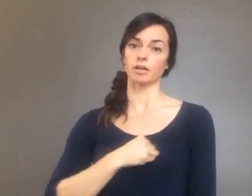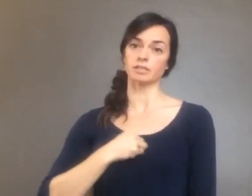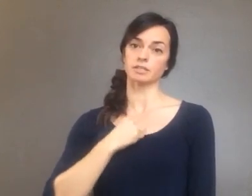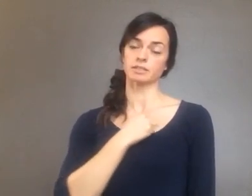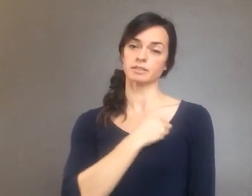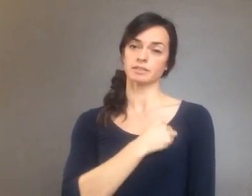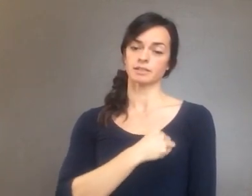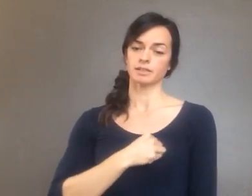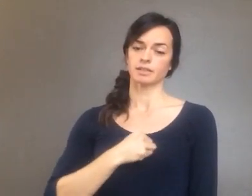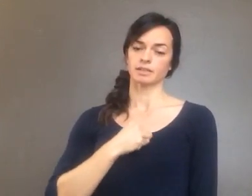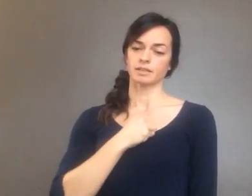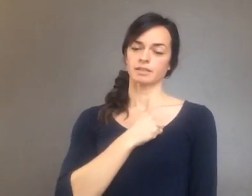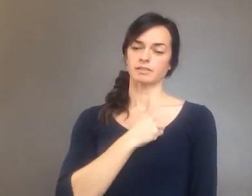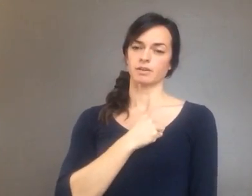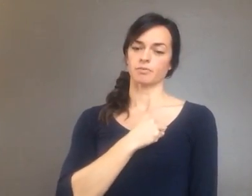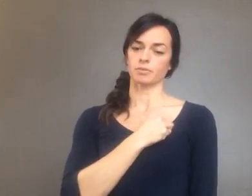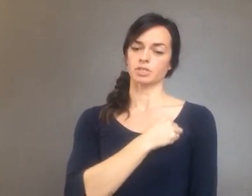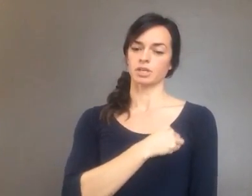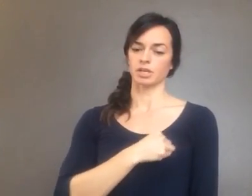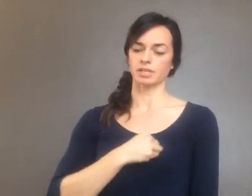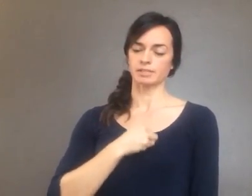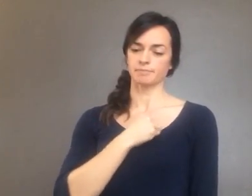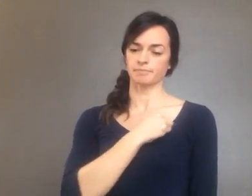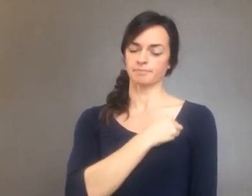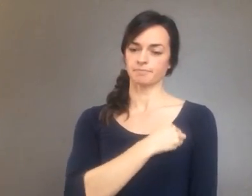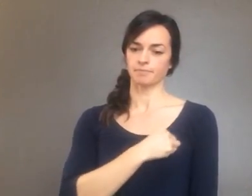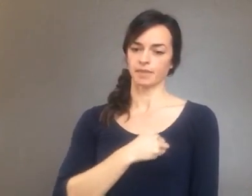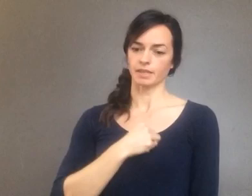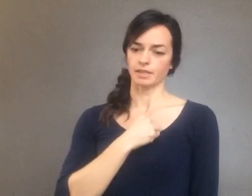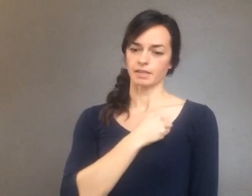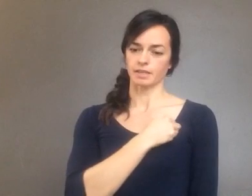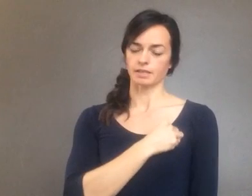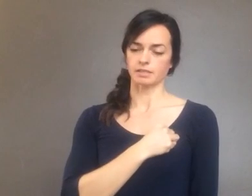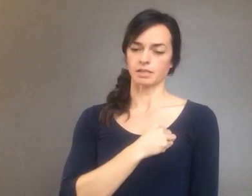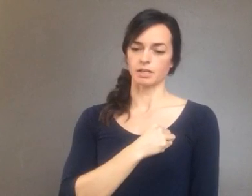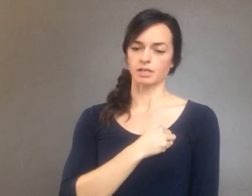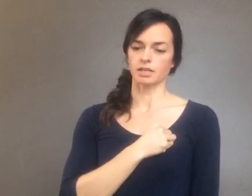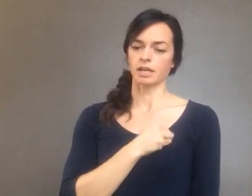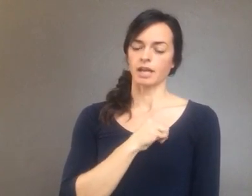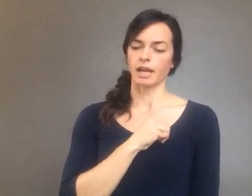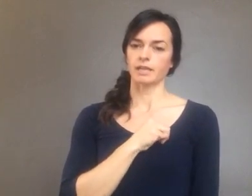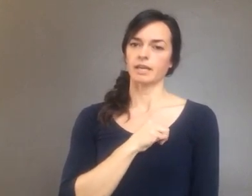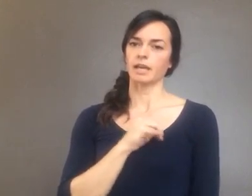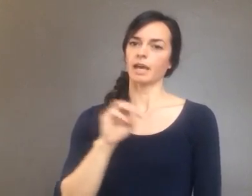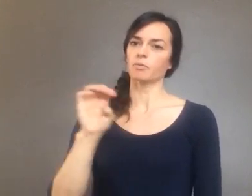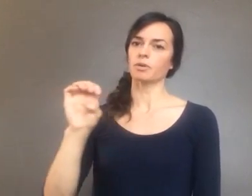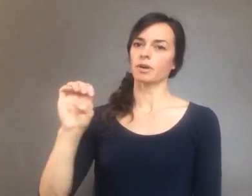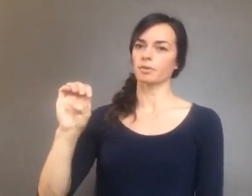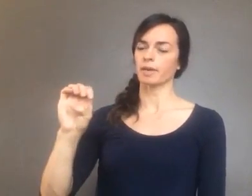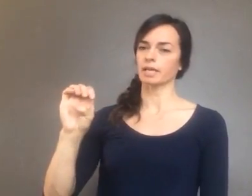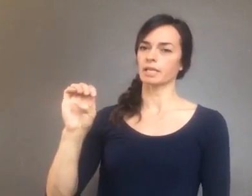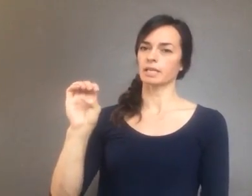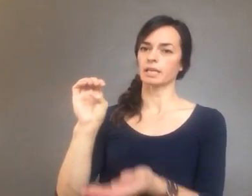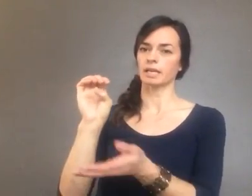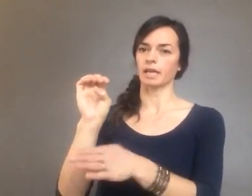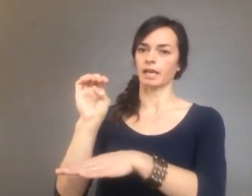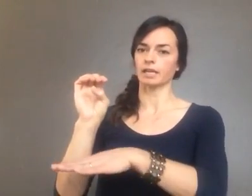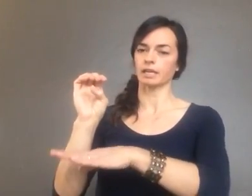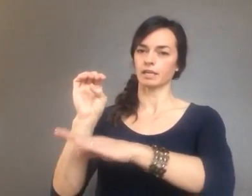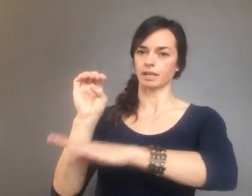heart. So missionaries is here. And then Ecuador, we make an E again, and